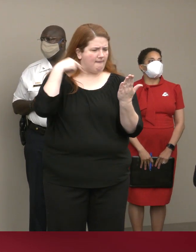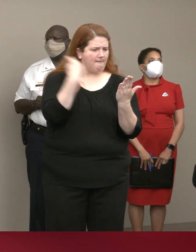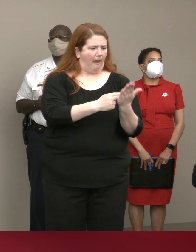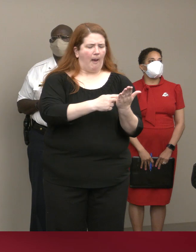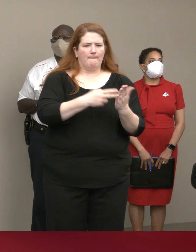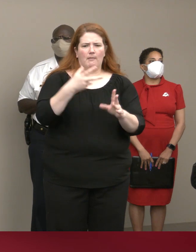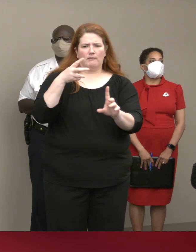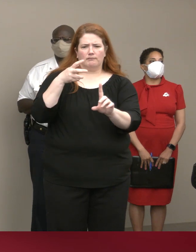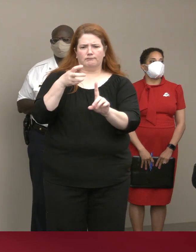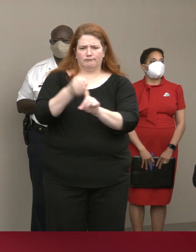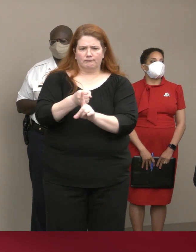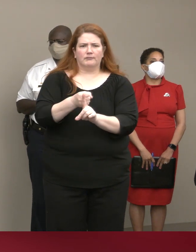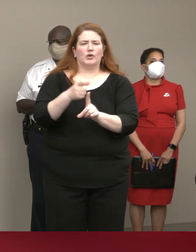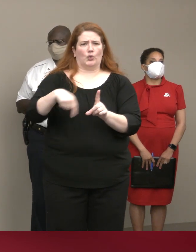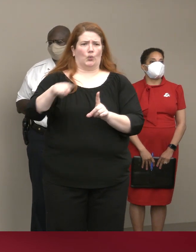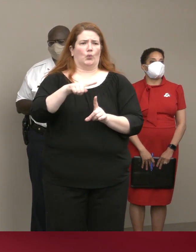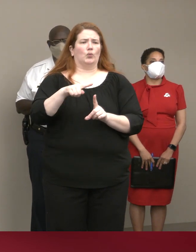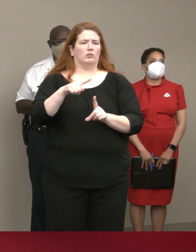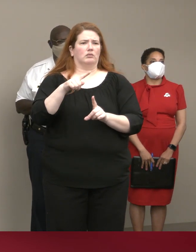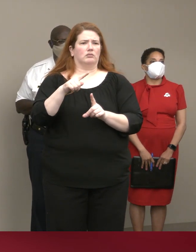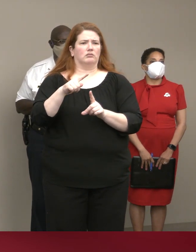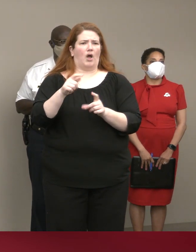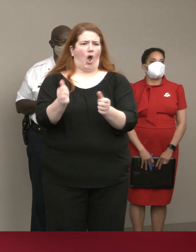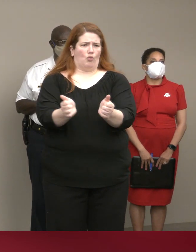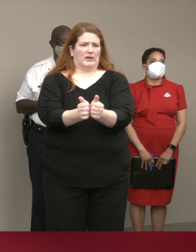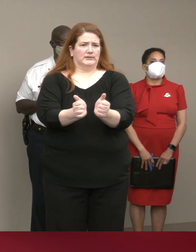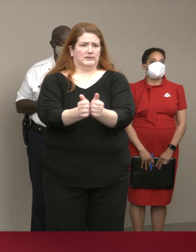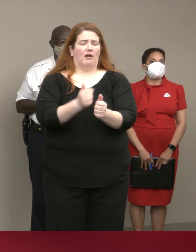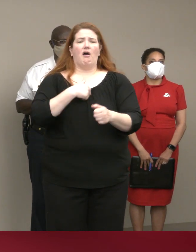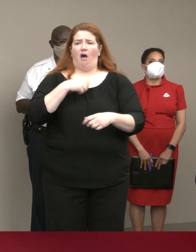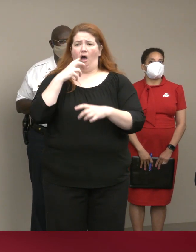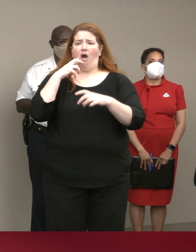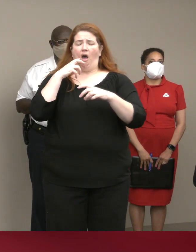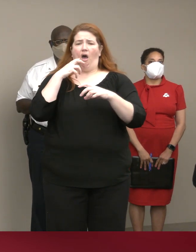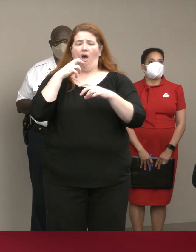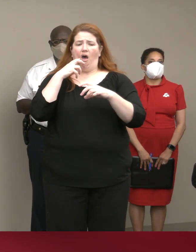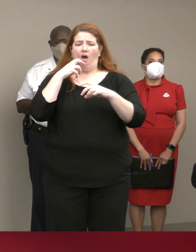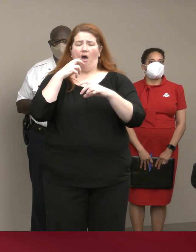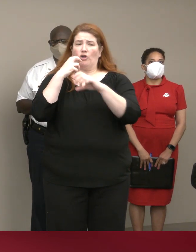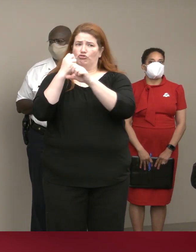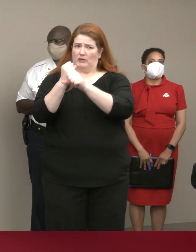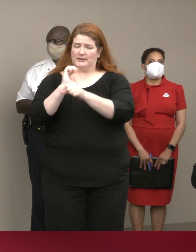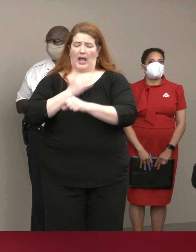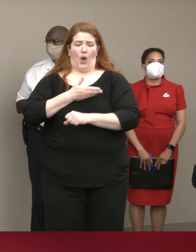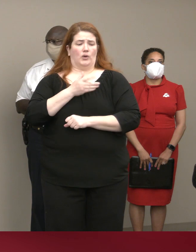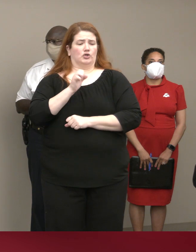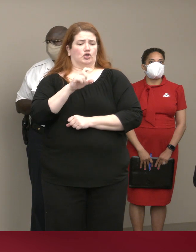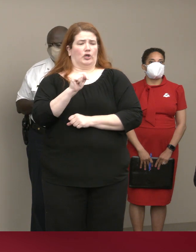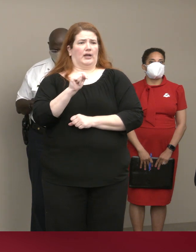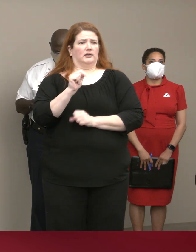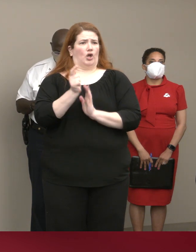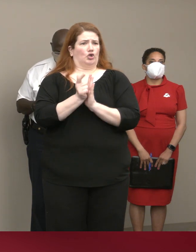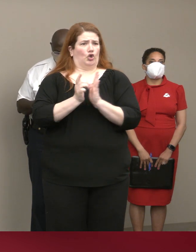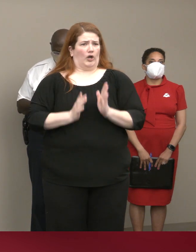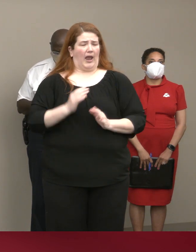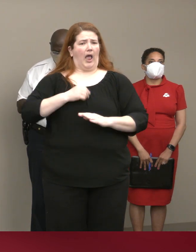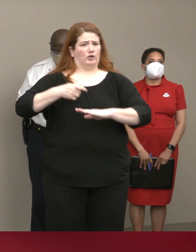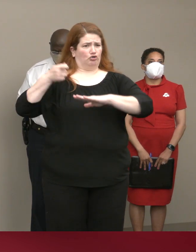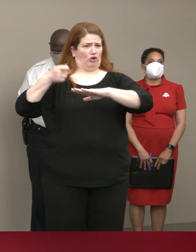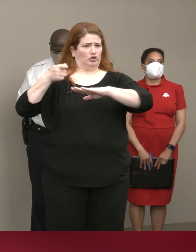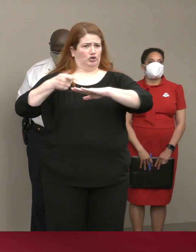identified and arrested. And I trust that our circuit attorney and that our